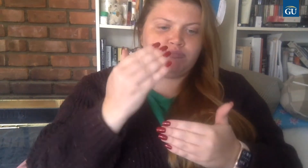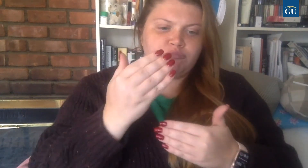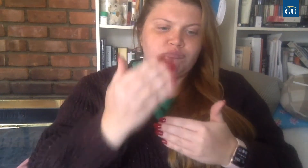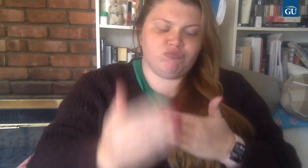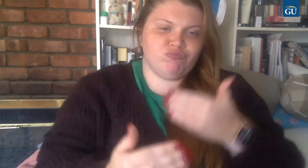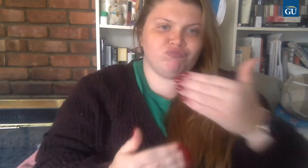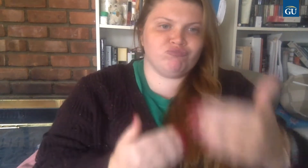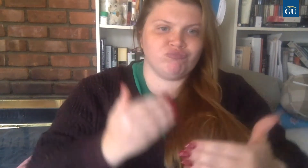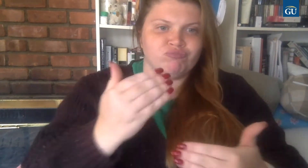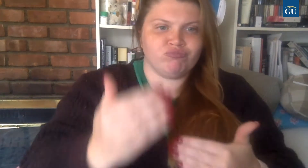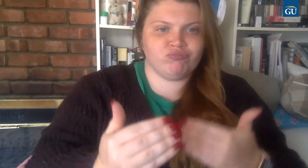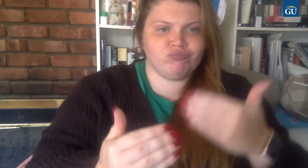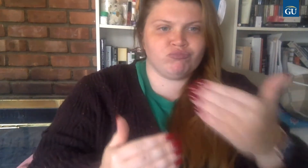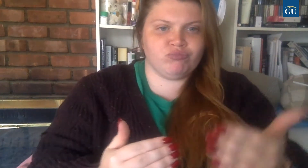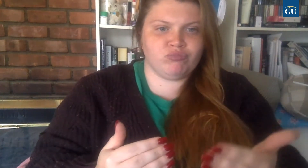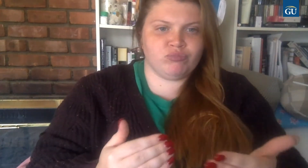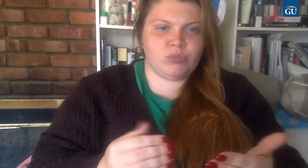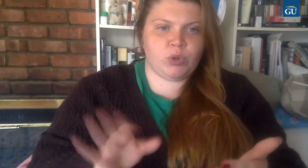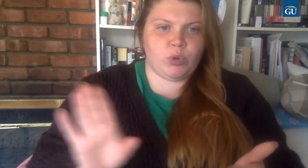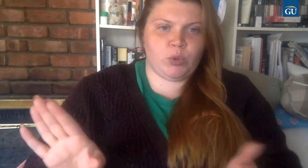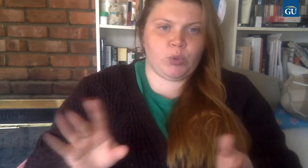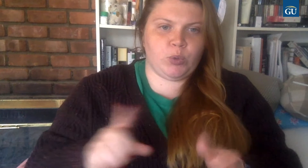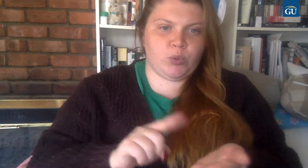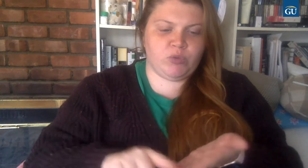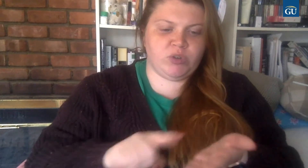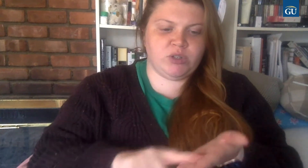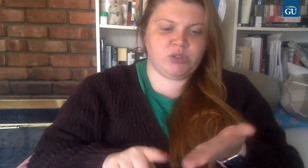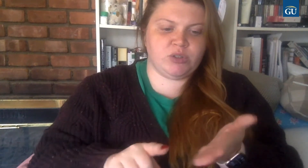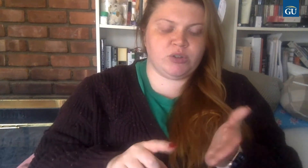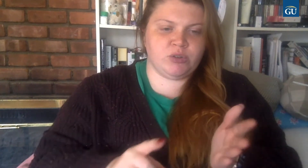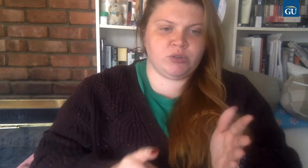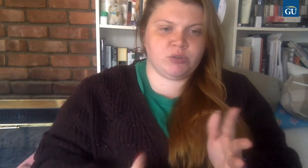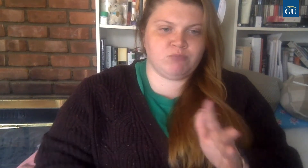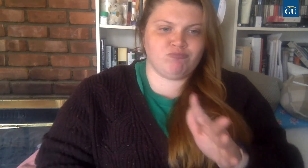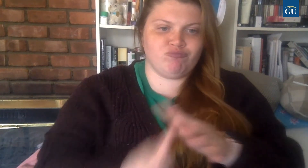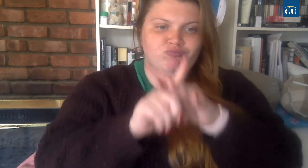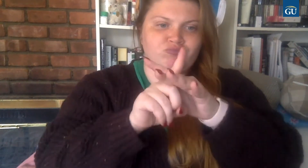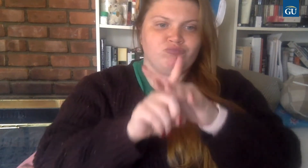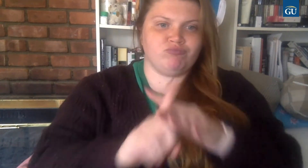Identify some key next steps that these research findings raise.